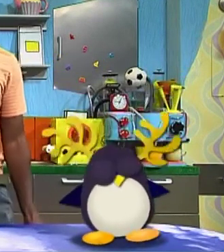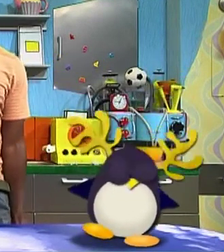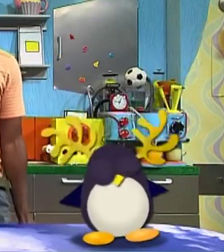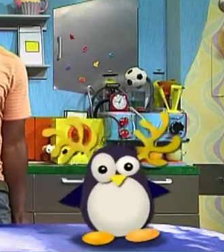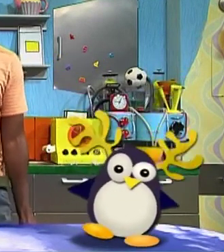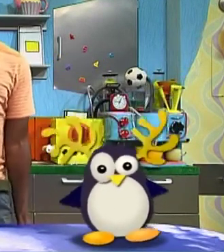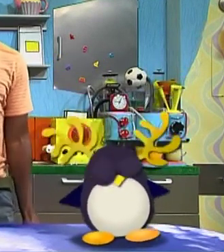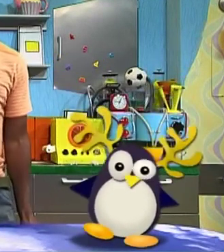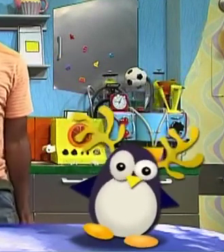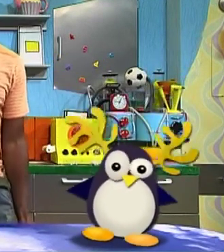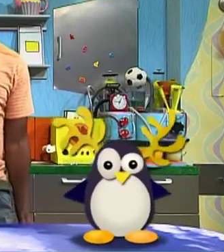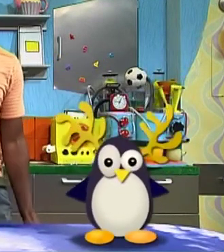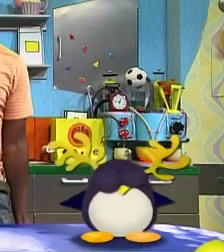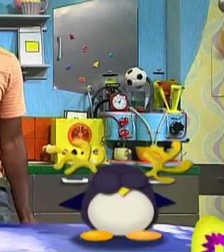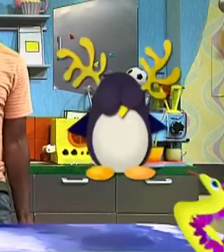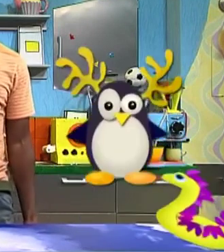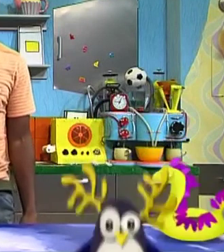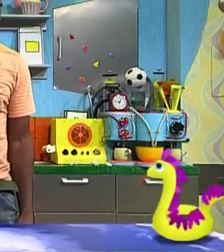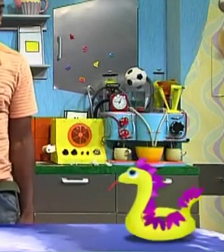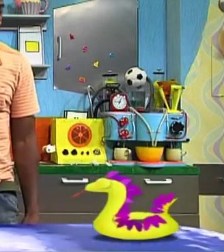penguins had antlers,